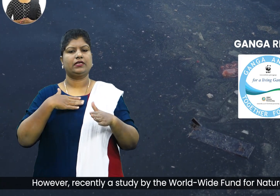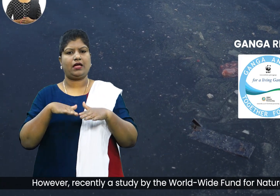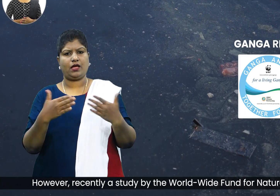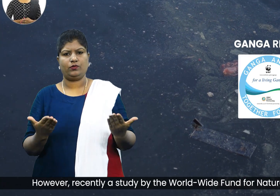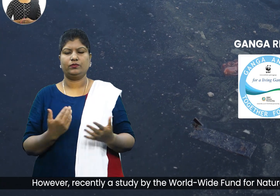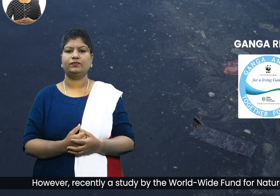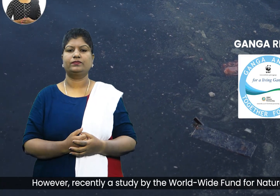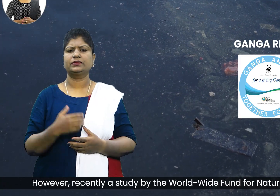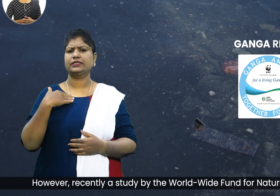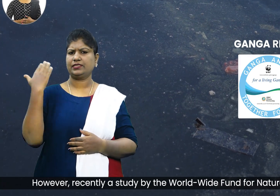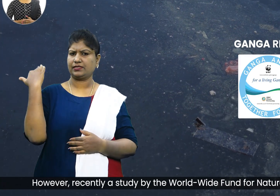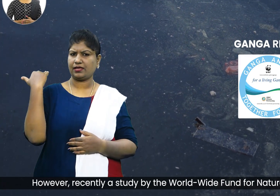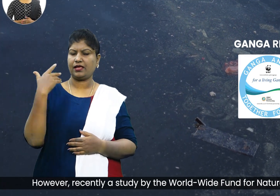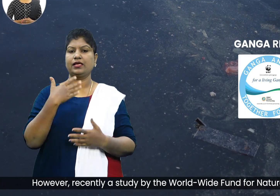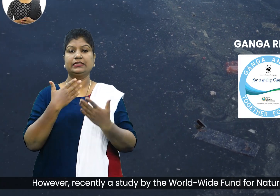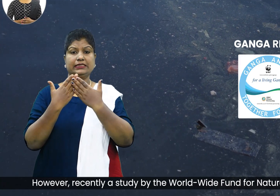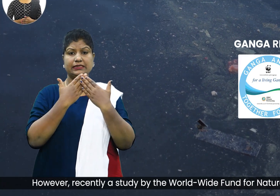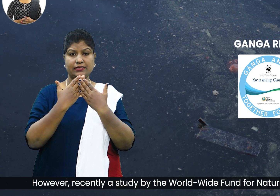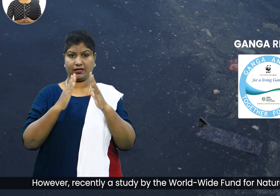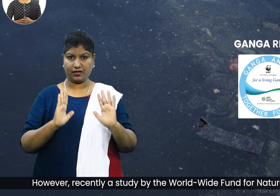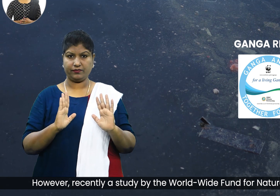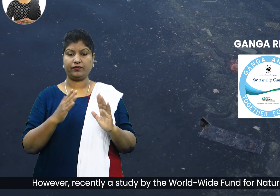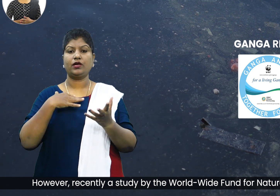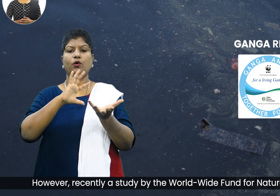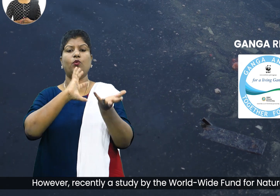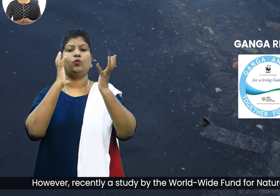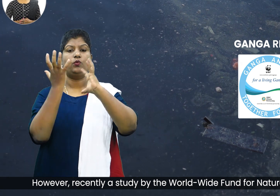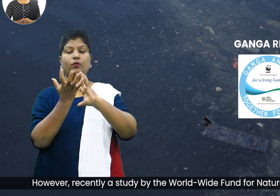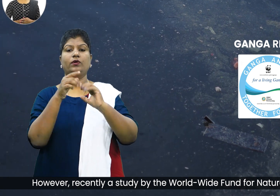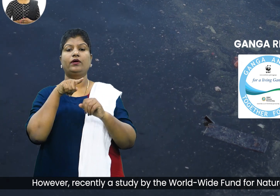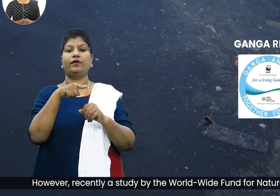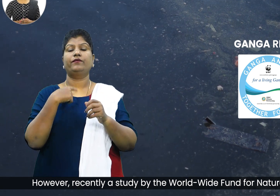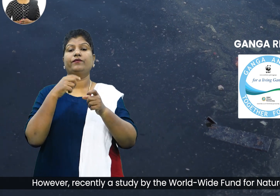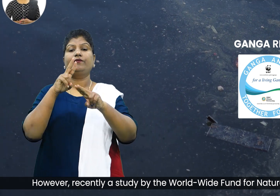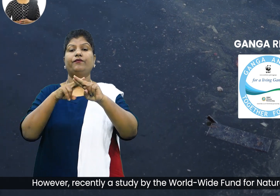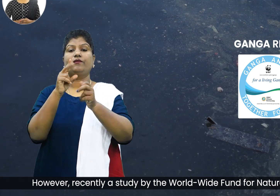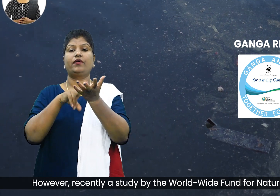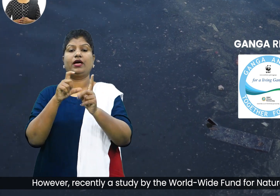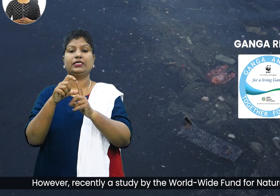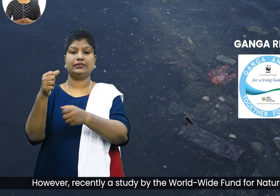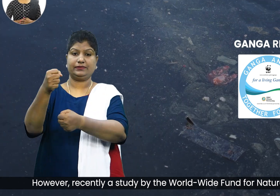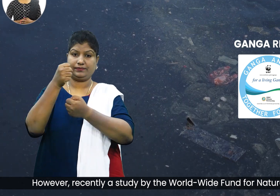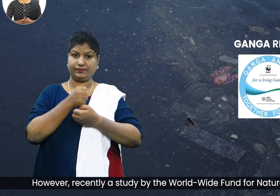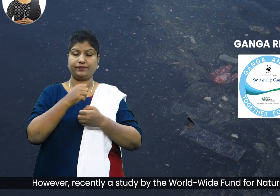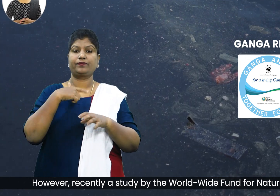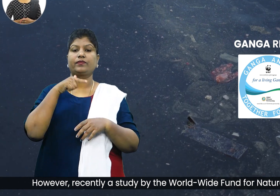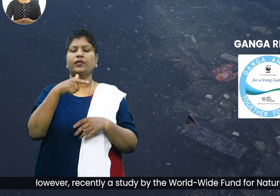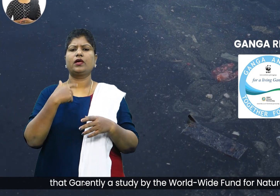However, recently a study by the Worldwide Fund for Nature